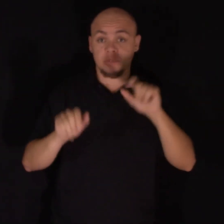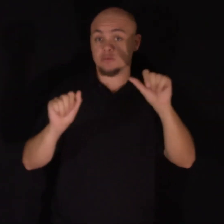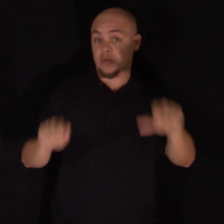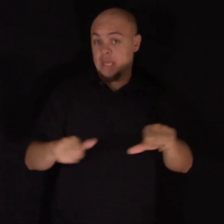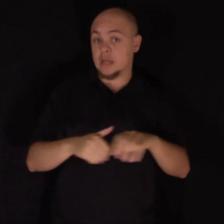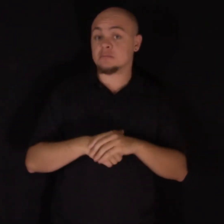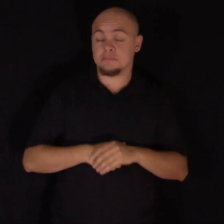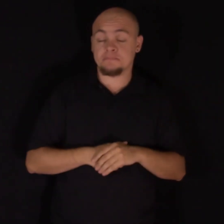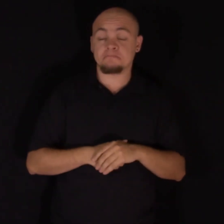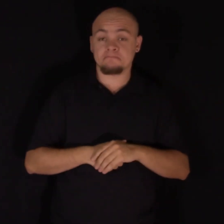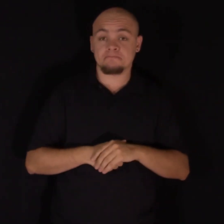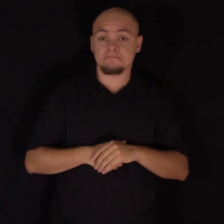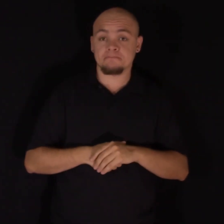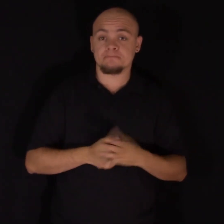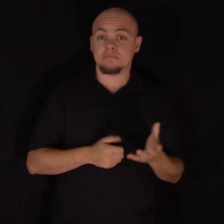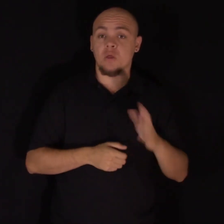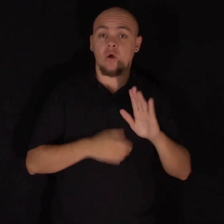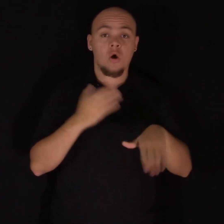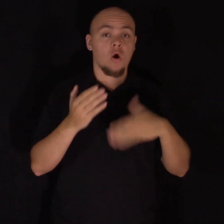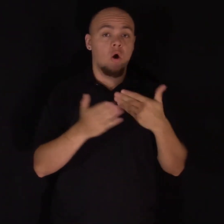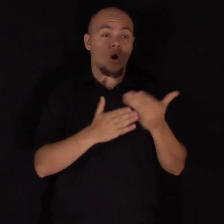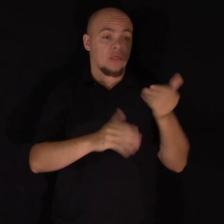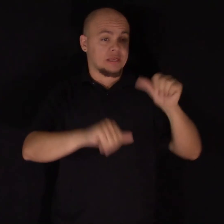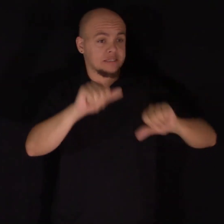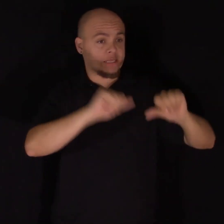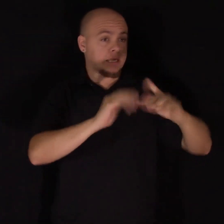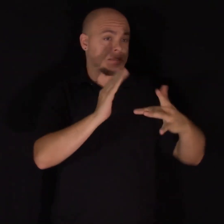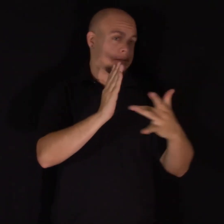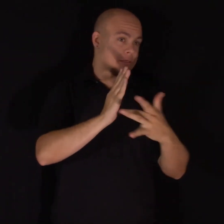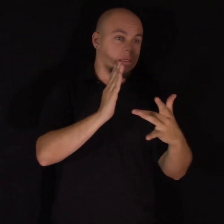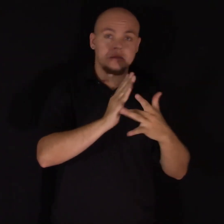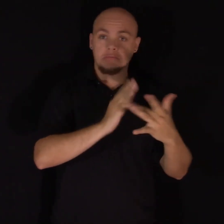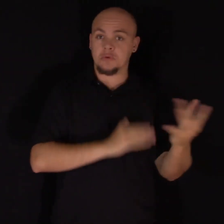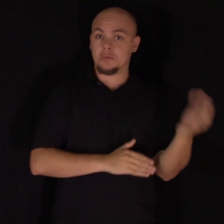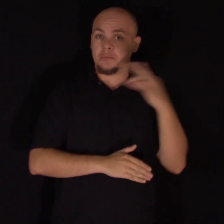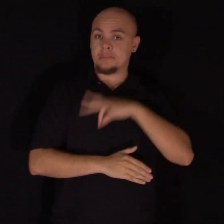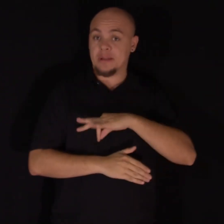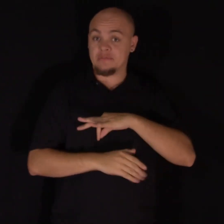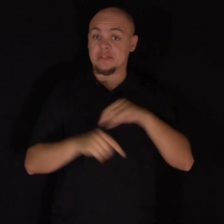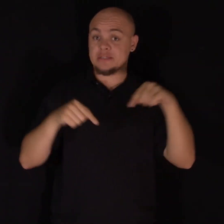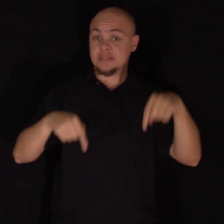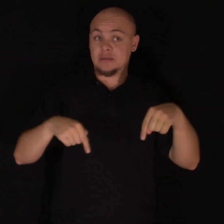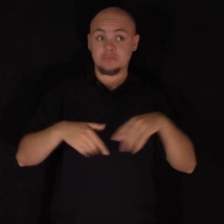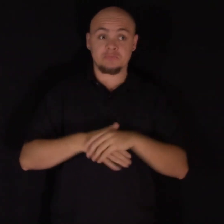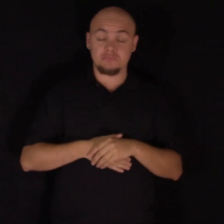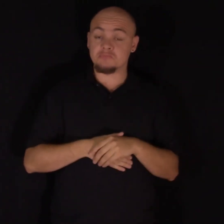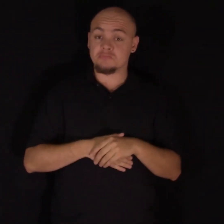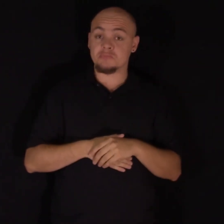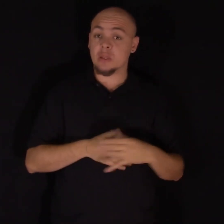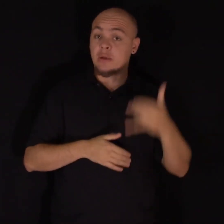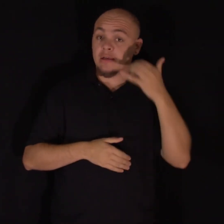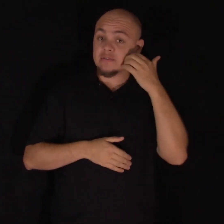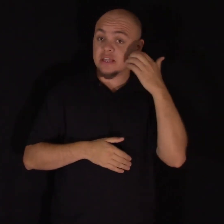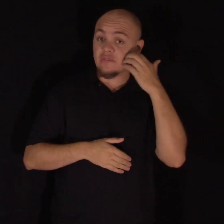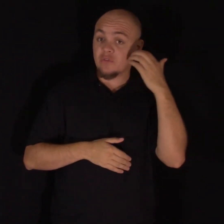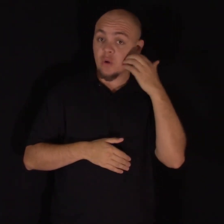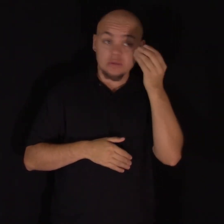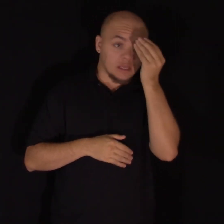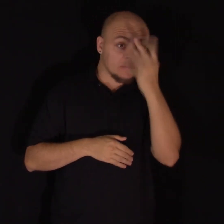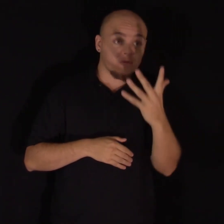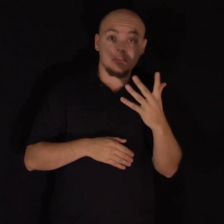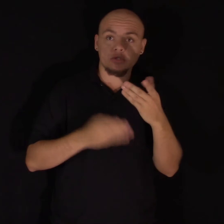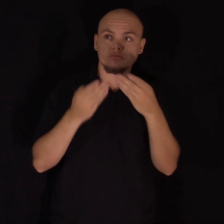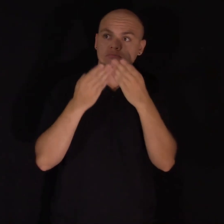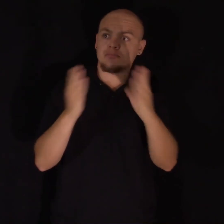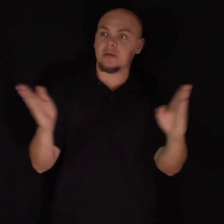We have the benefits of all the science and technology that we talk about here. We've got cell phones to get information from the public